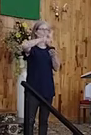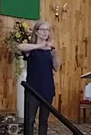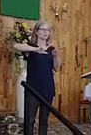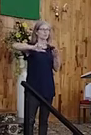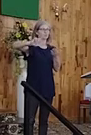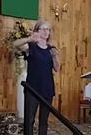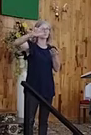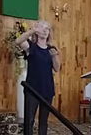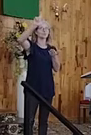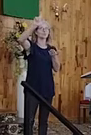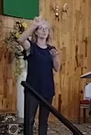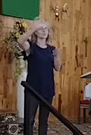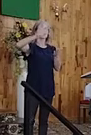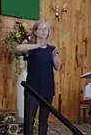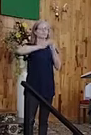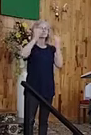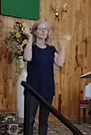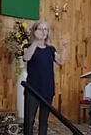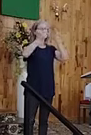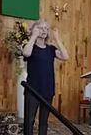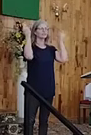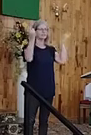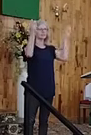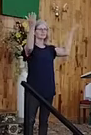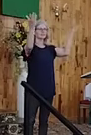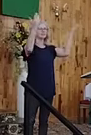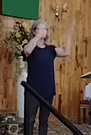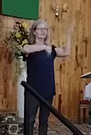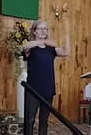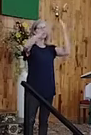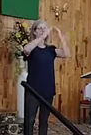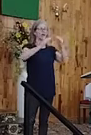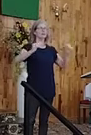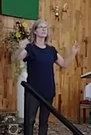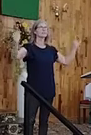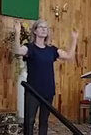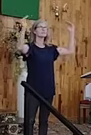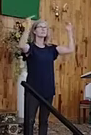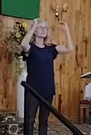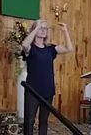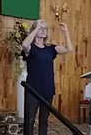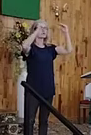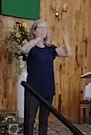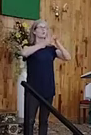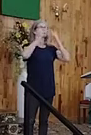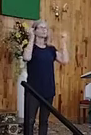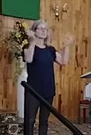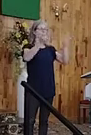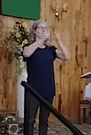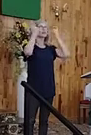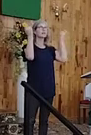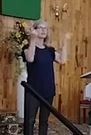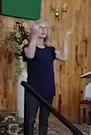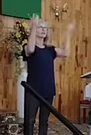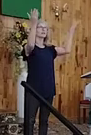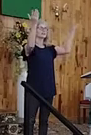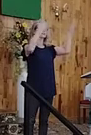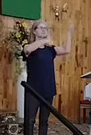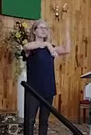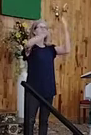the Lord. Hosanna in the highest.